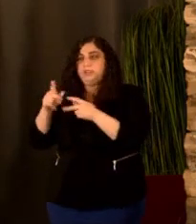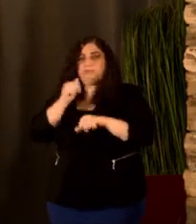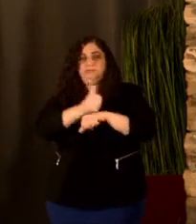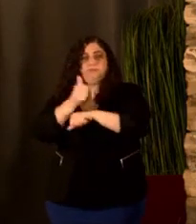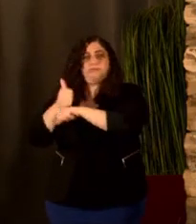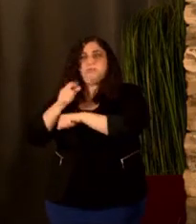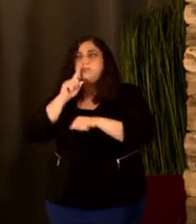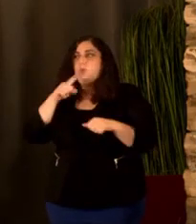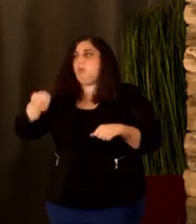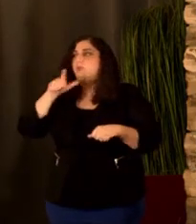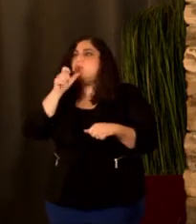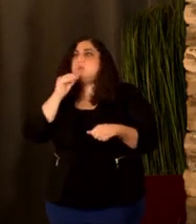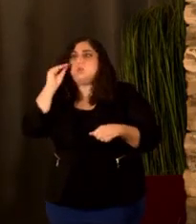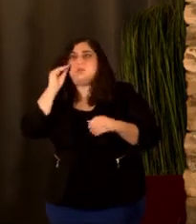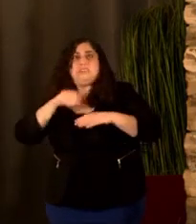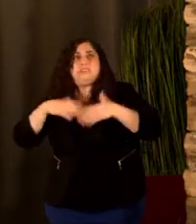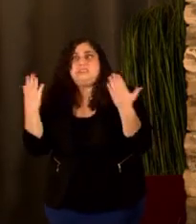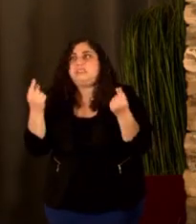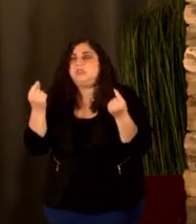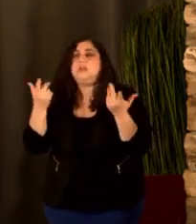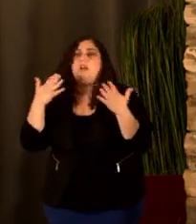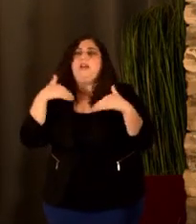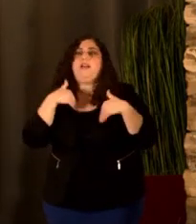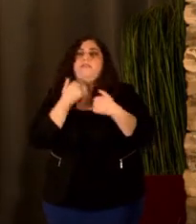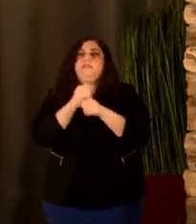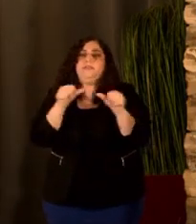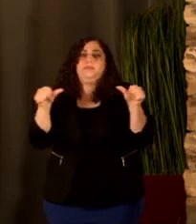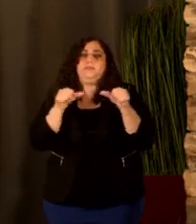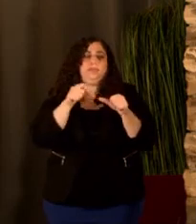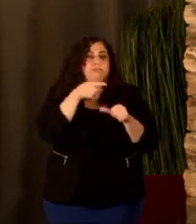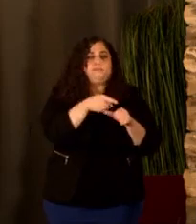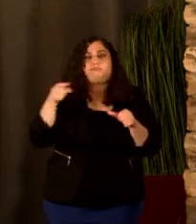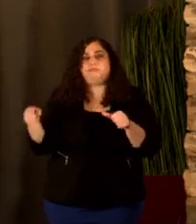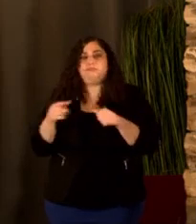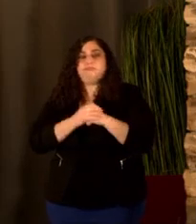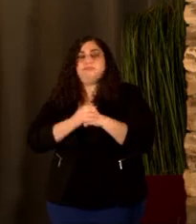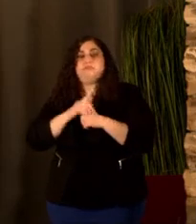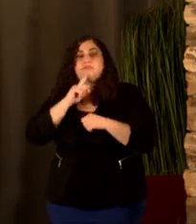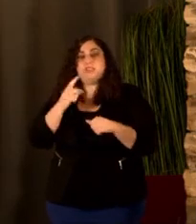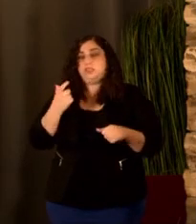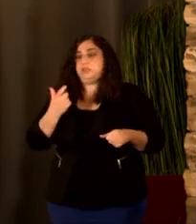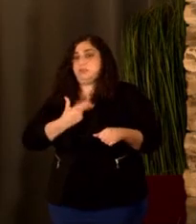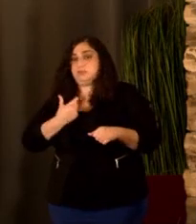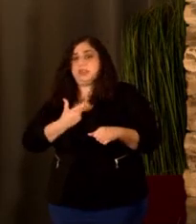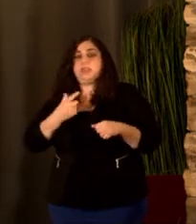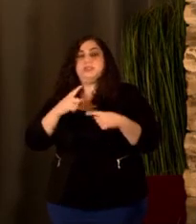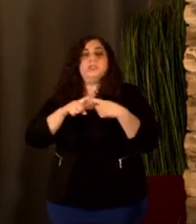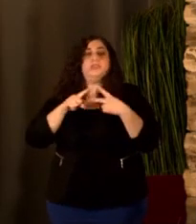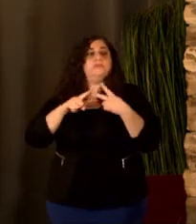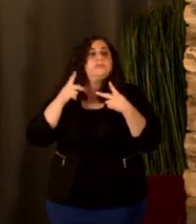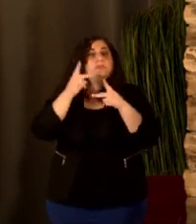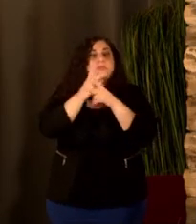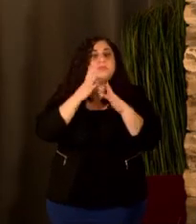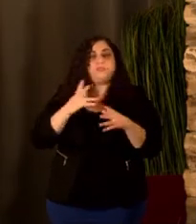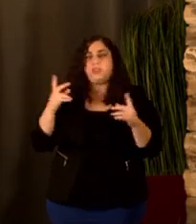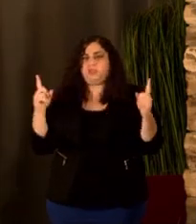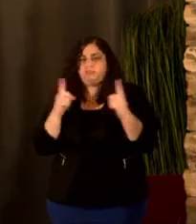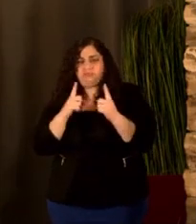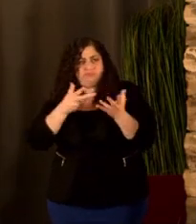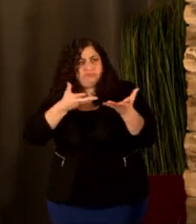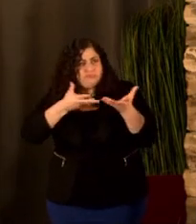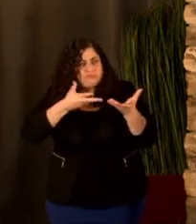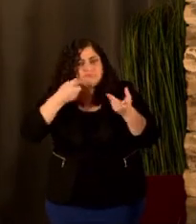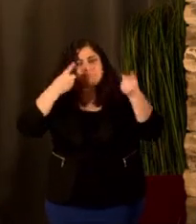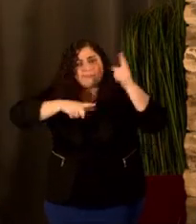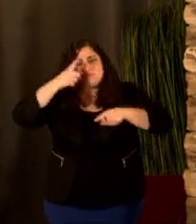of this moment. Both the mayor and the supervisor talked in terms of urgency. They recognized the urgency